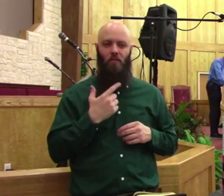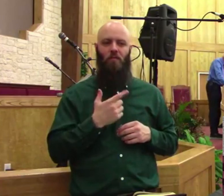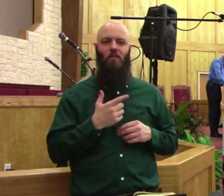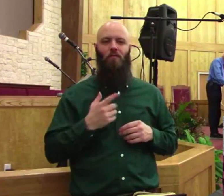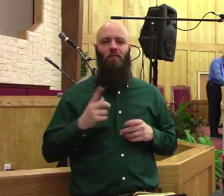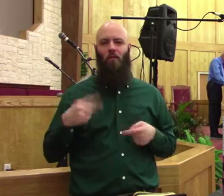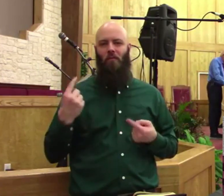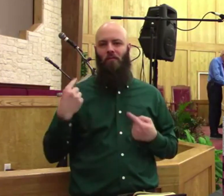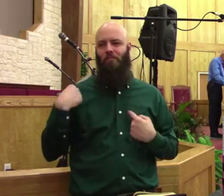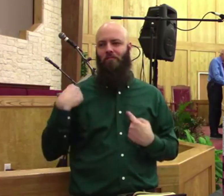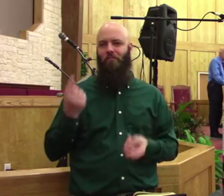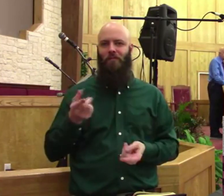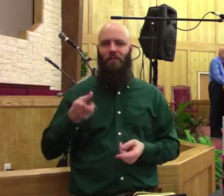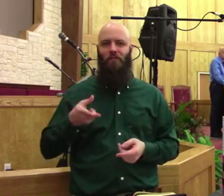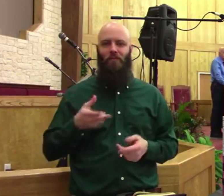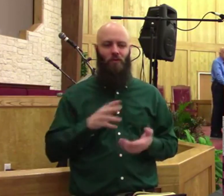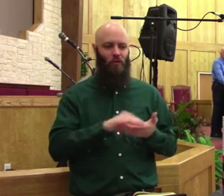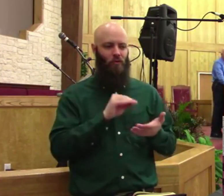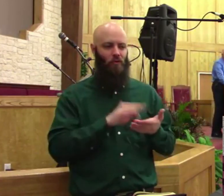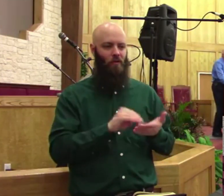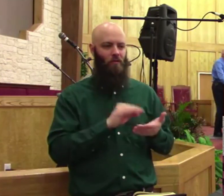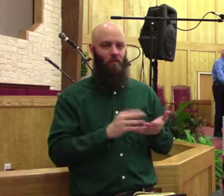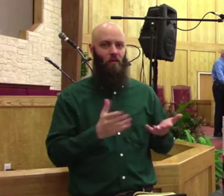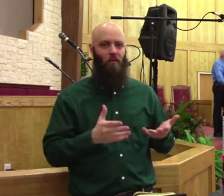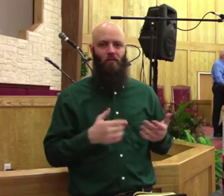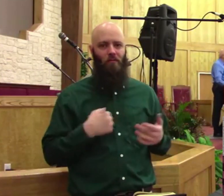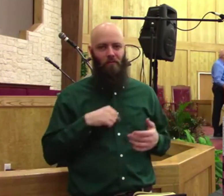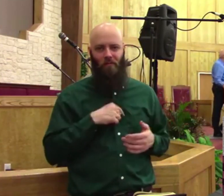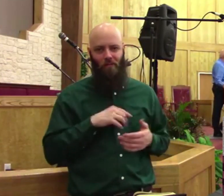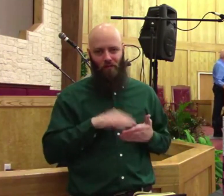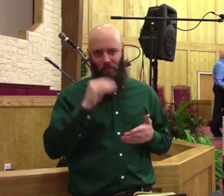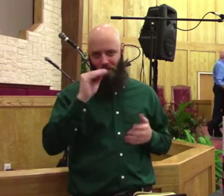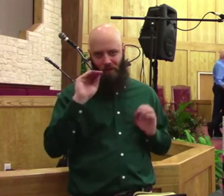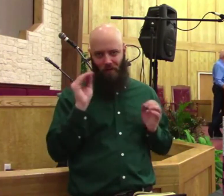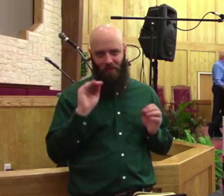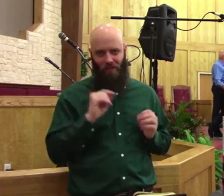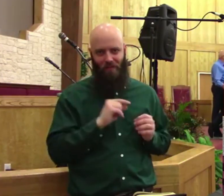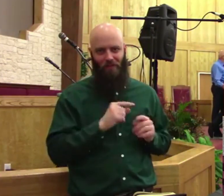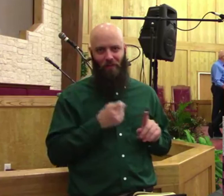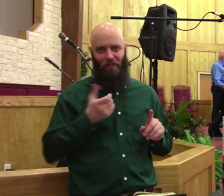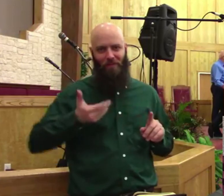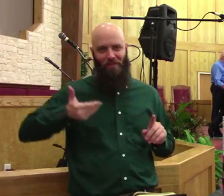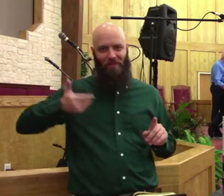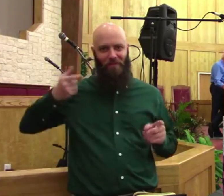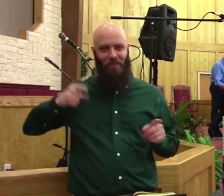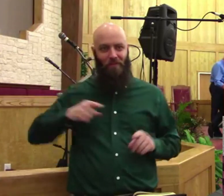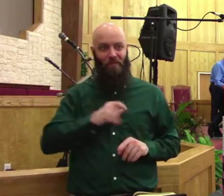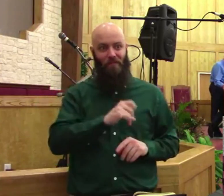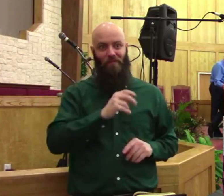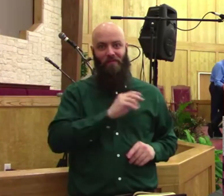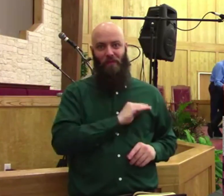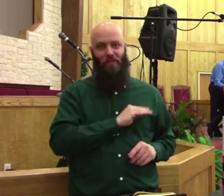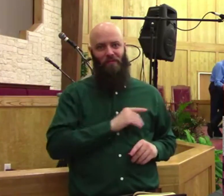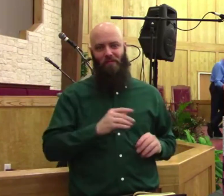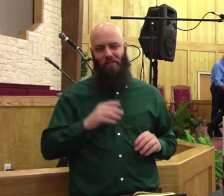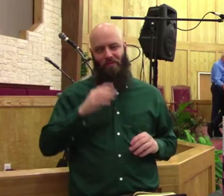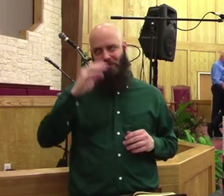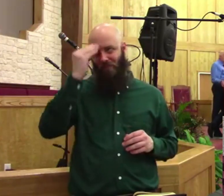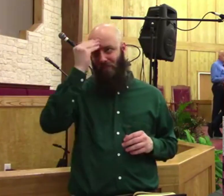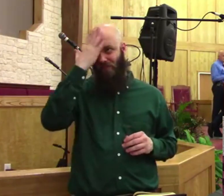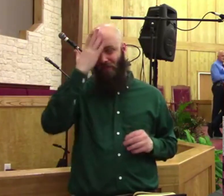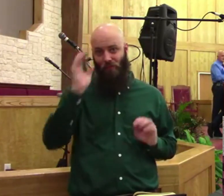history is that we've learned nothing from history. Belshazzar knows nothing about the history. He's not learned anything from